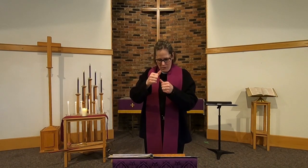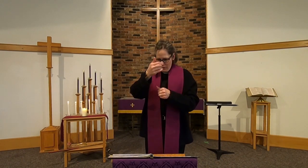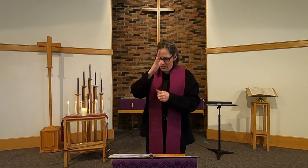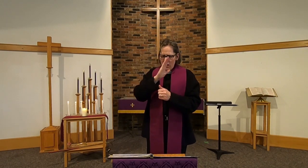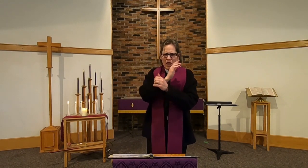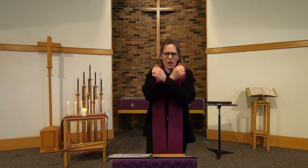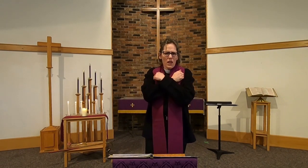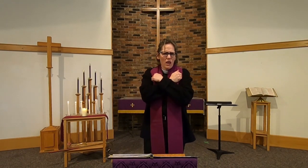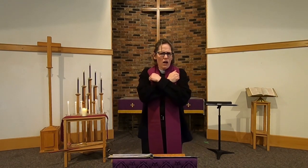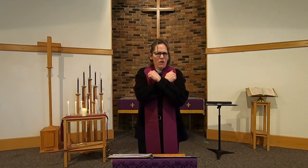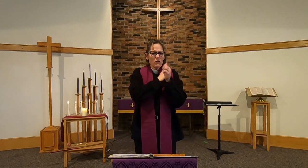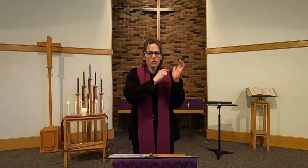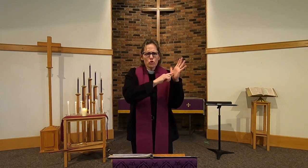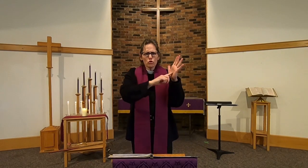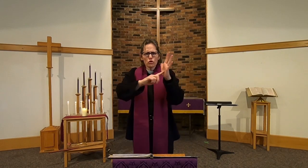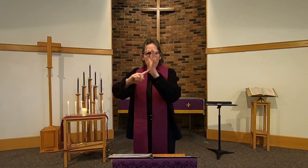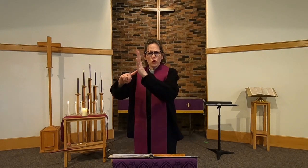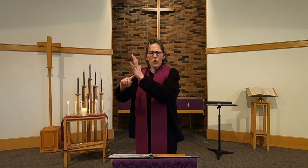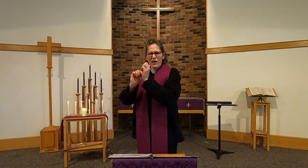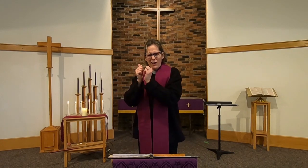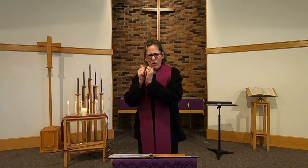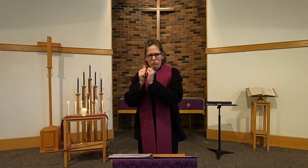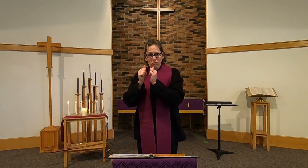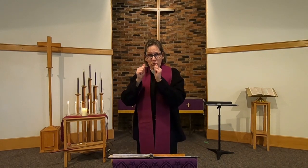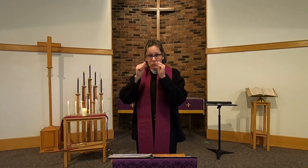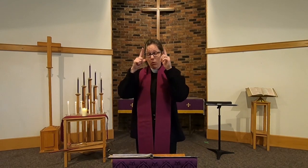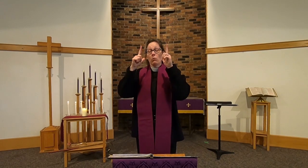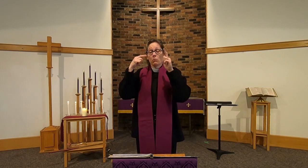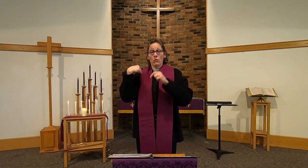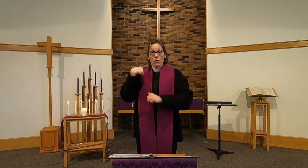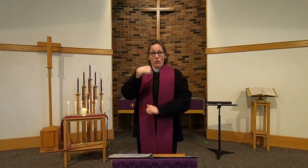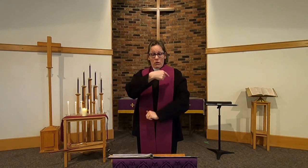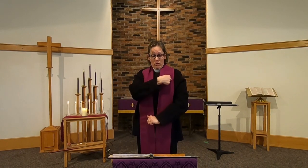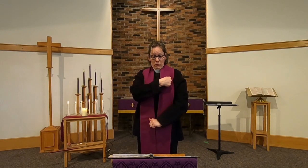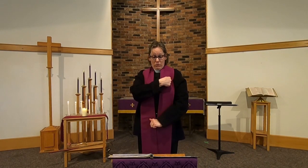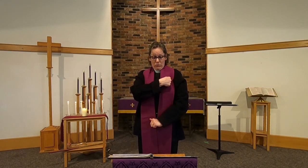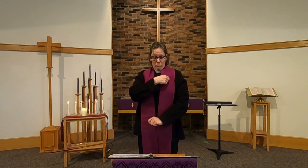God's love is revealed in surprising ways.